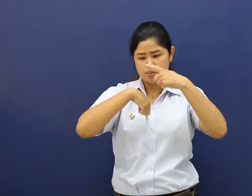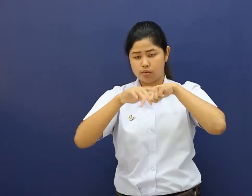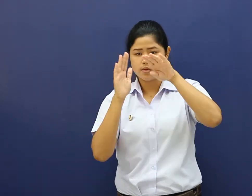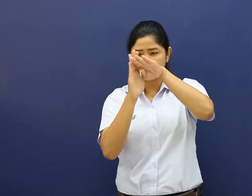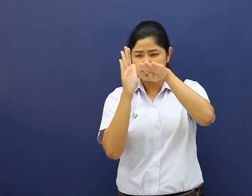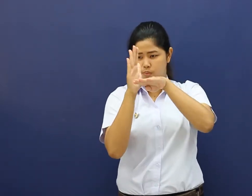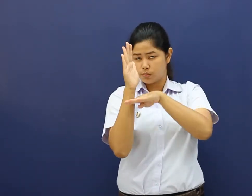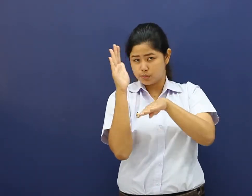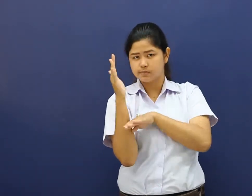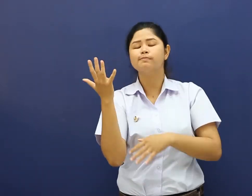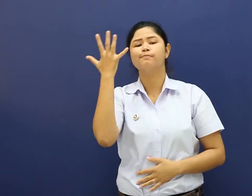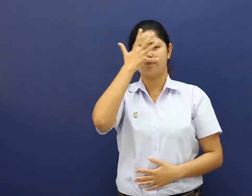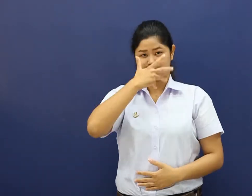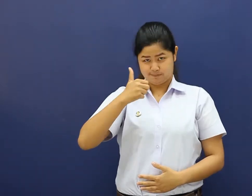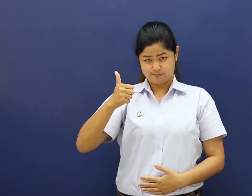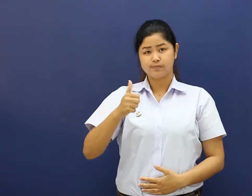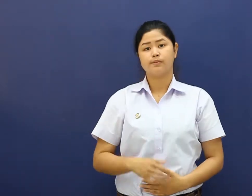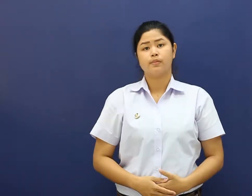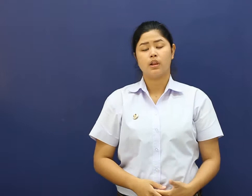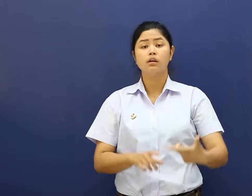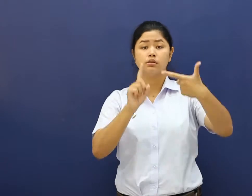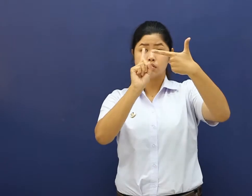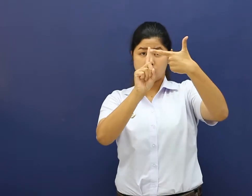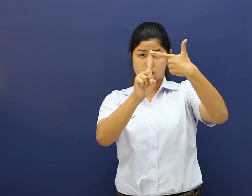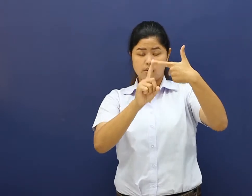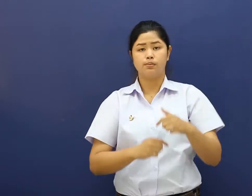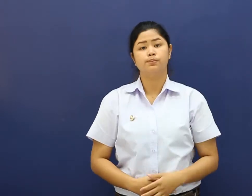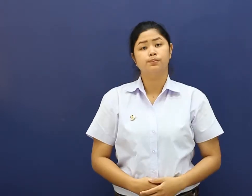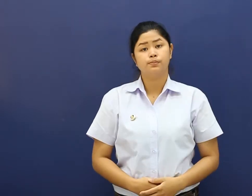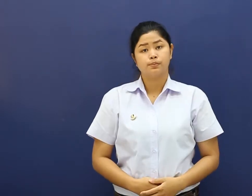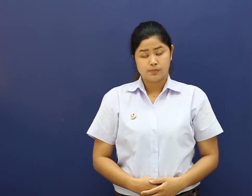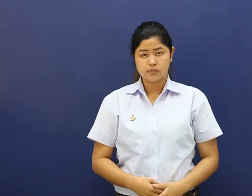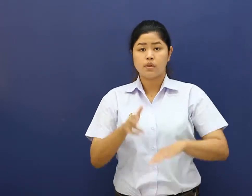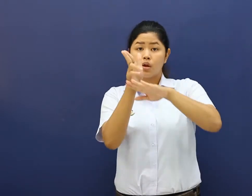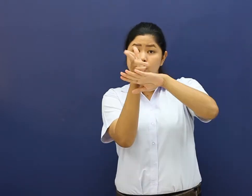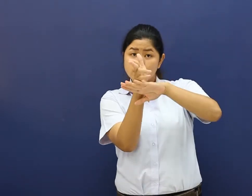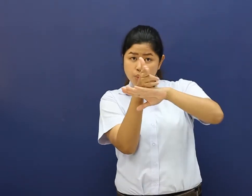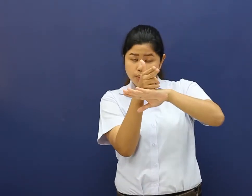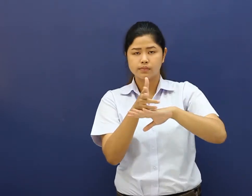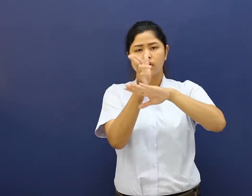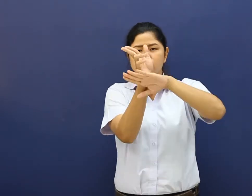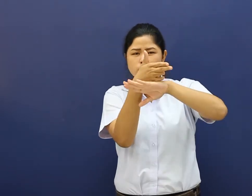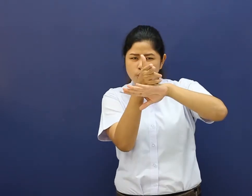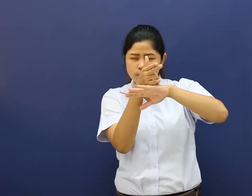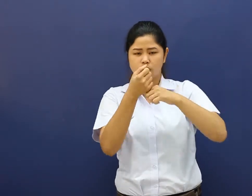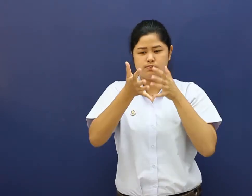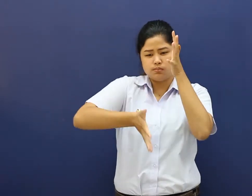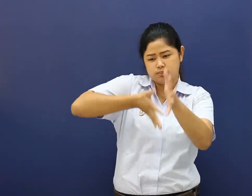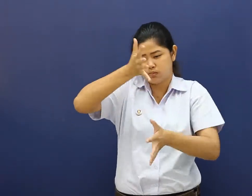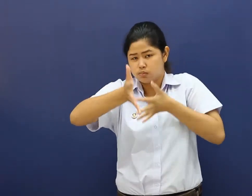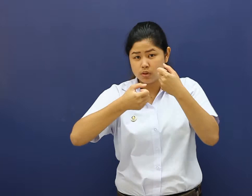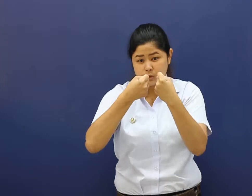of mushroom growth over time in the video, more facial expression in the